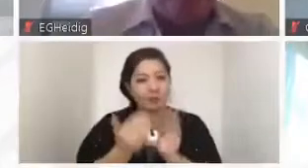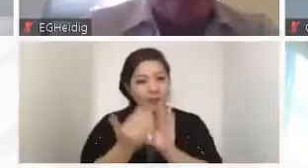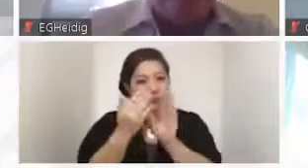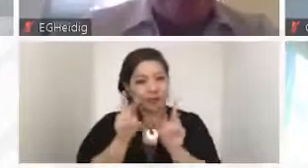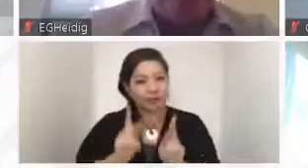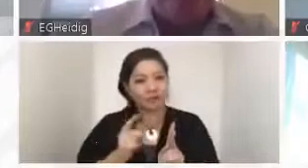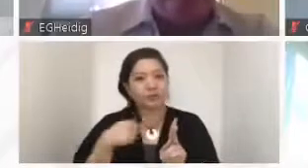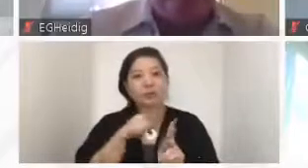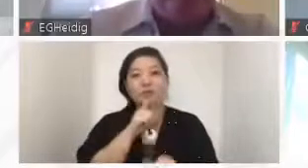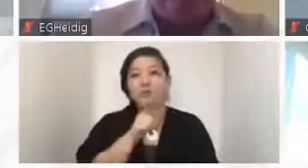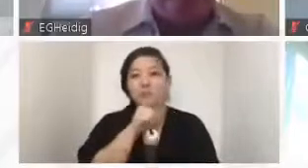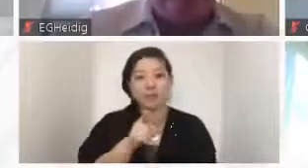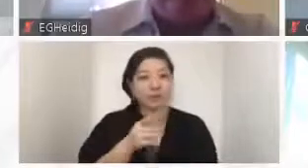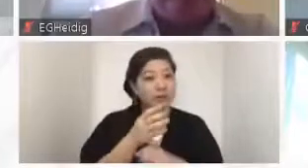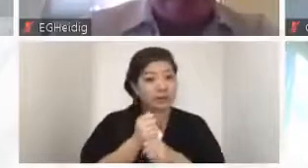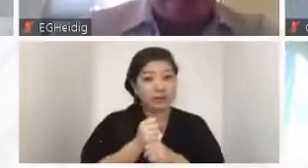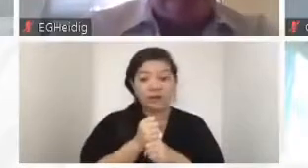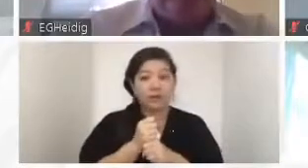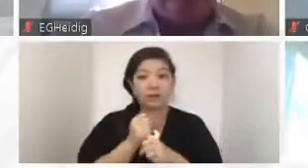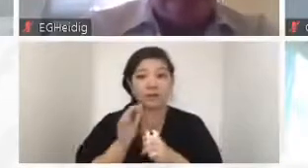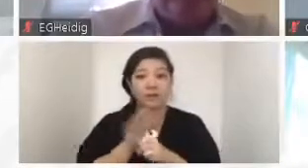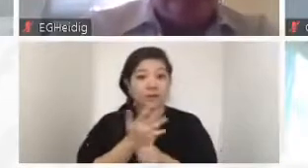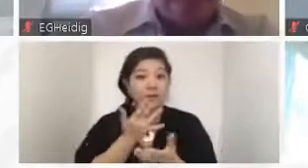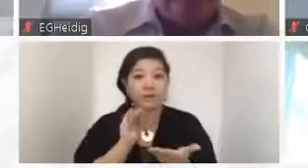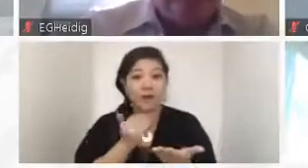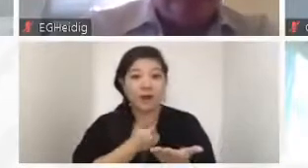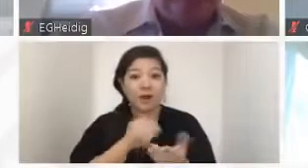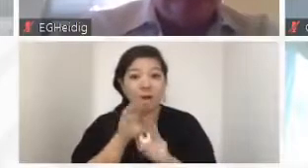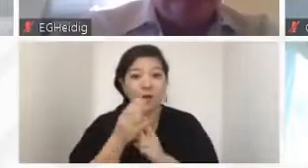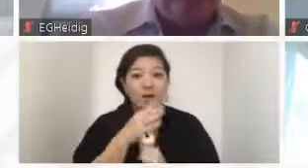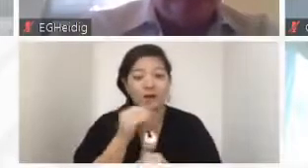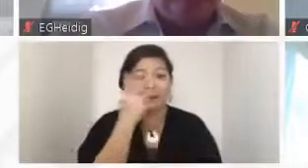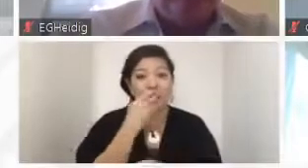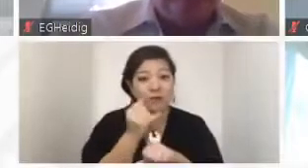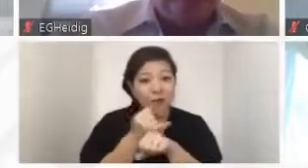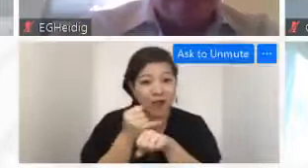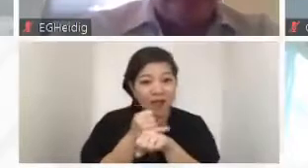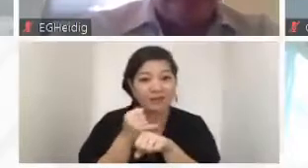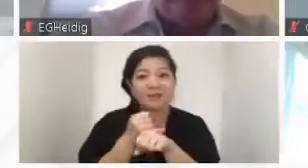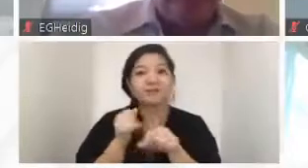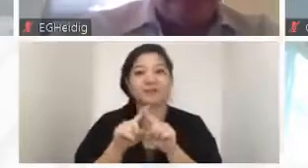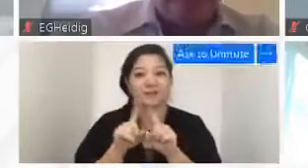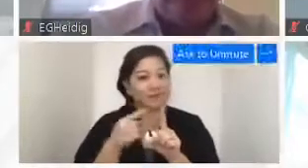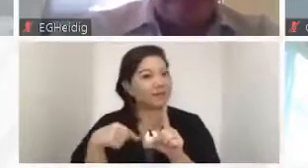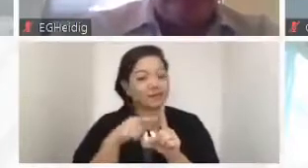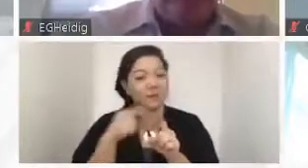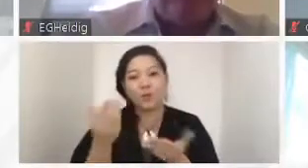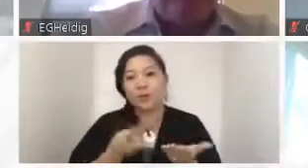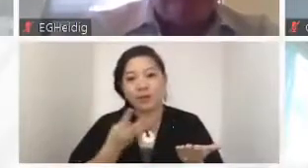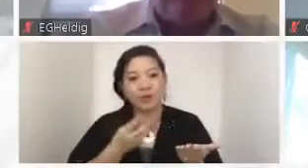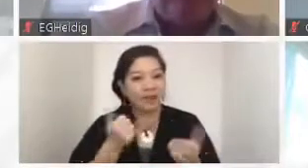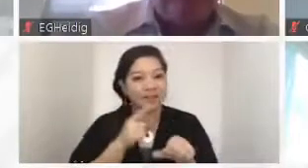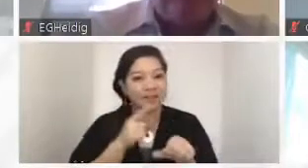could really get the full flavor of our culture and our beautiful island. But we welcome you anytime.